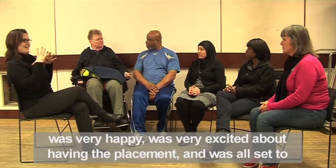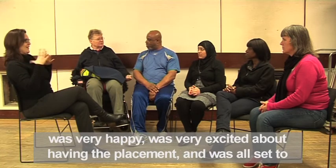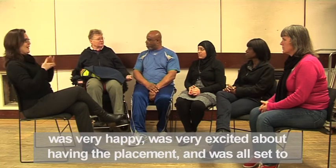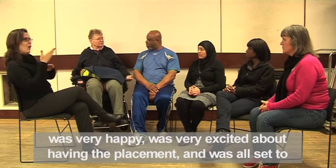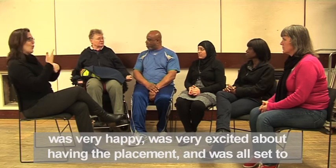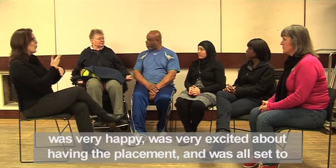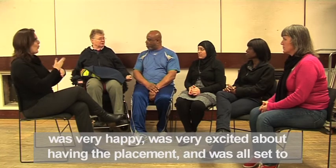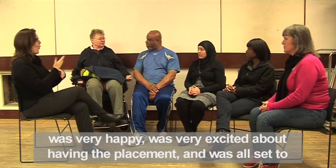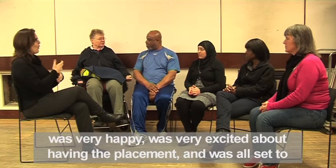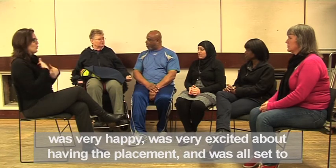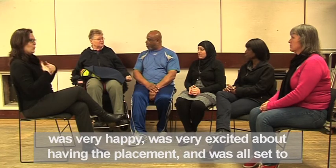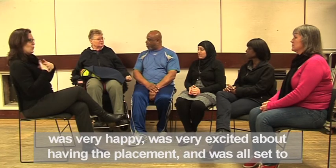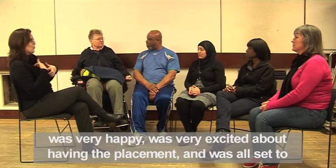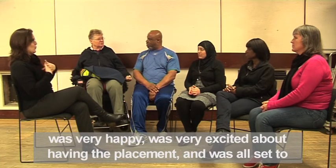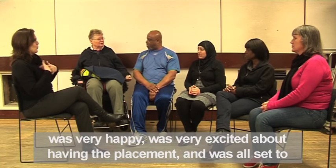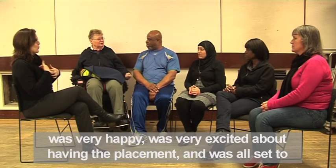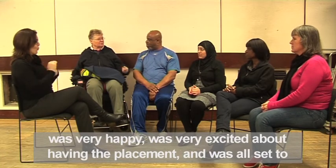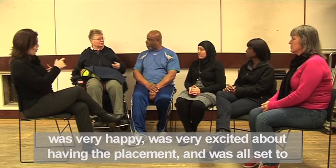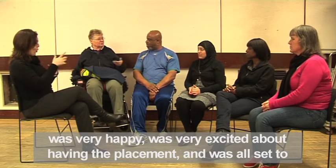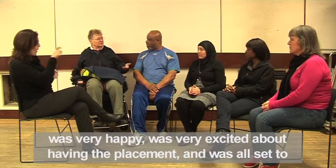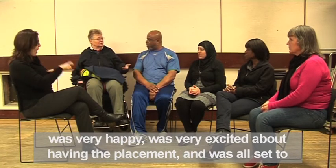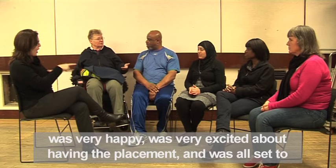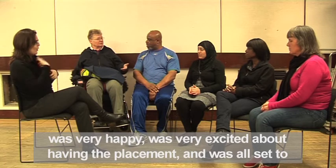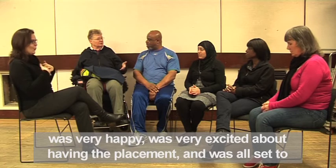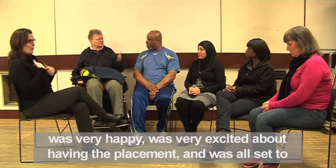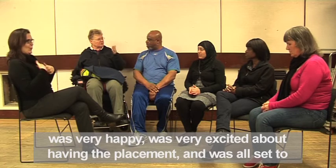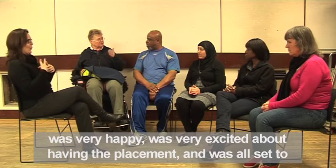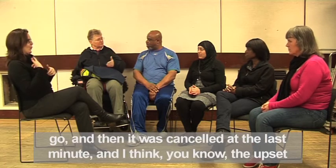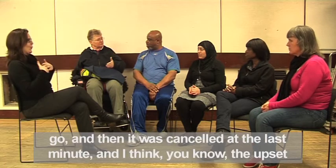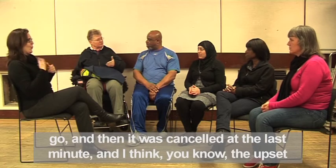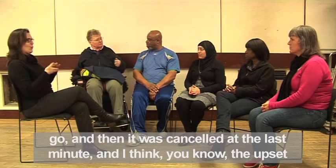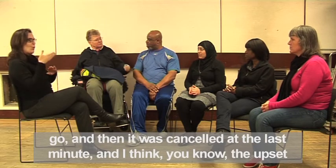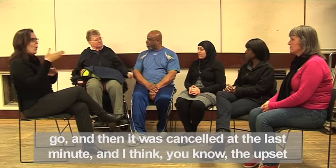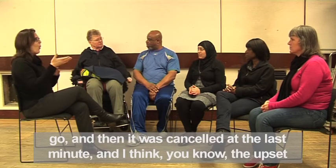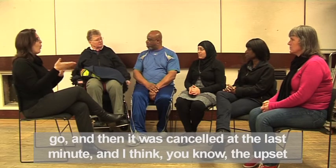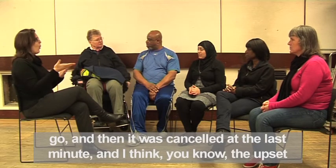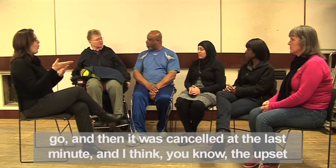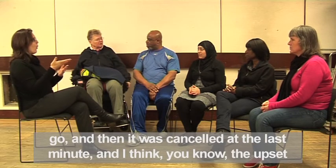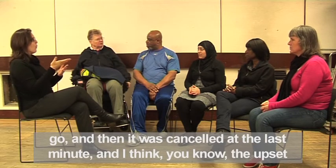very excited about having the placement, and was all set to go, and then it was cancelled at the last minute. And I think,